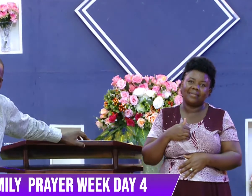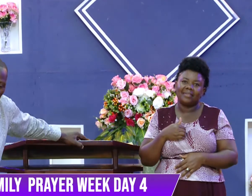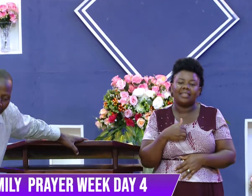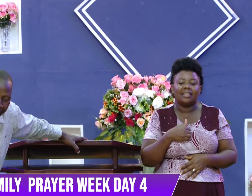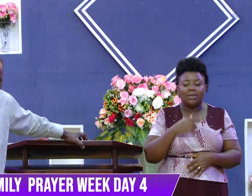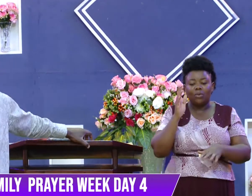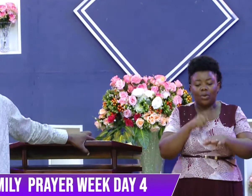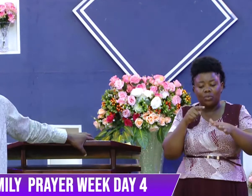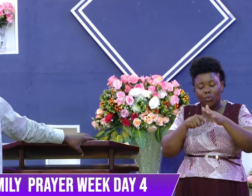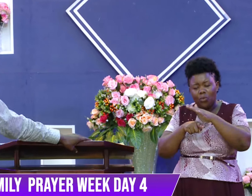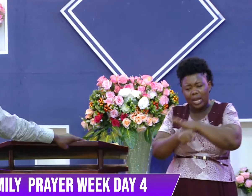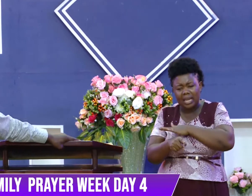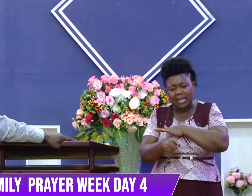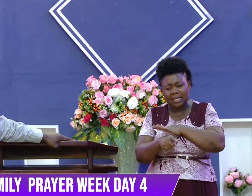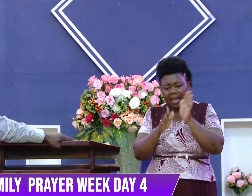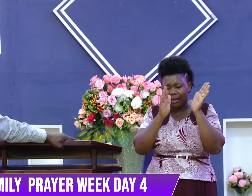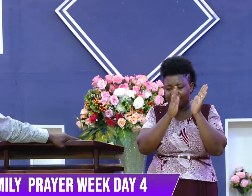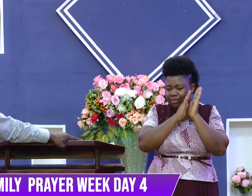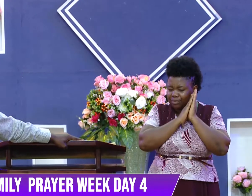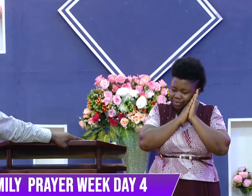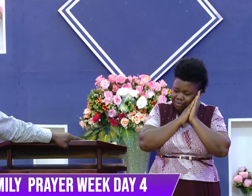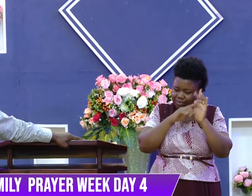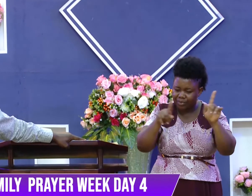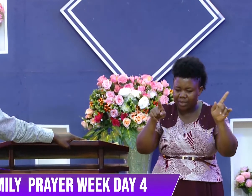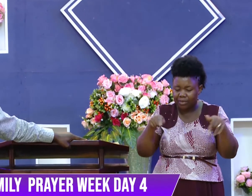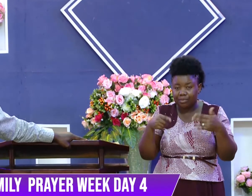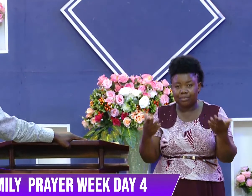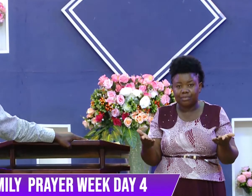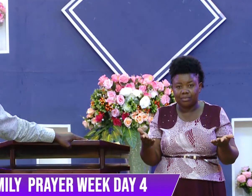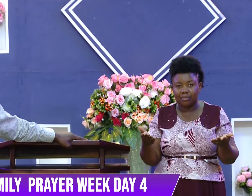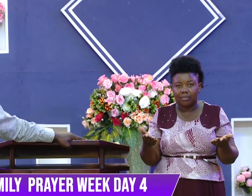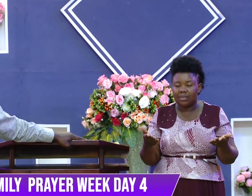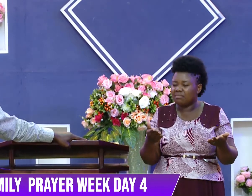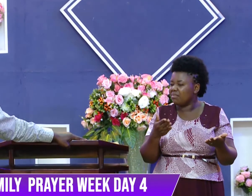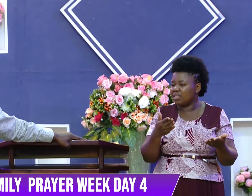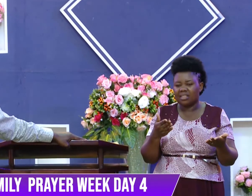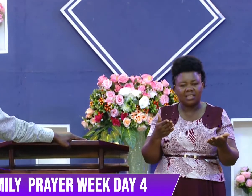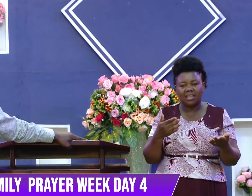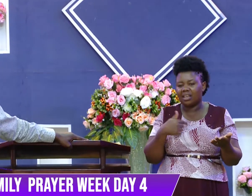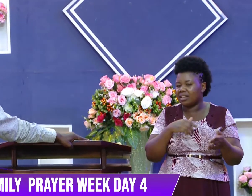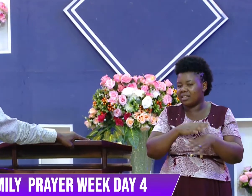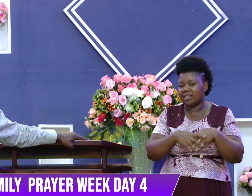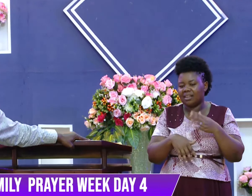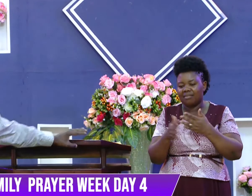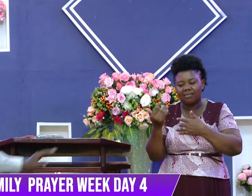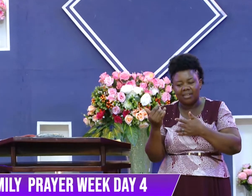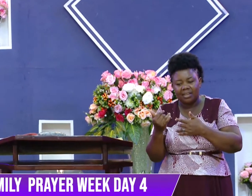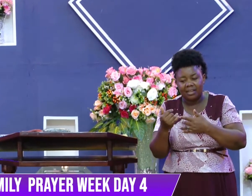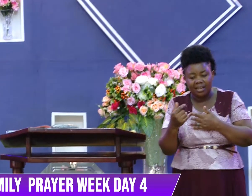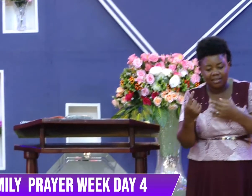here on the wall, once we enter the room, I don't